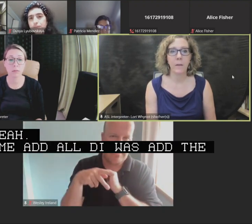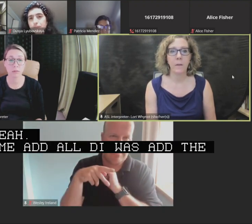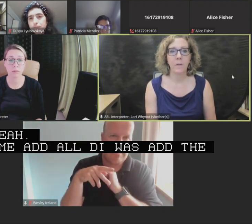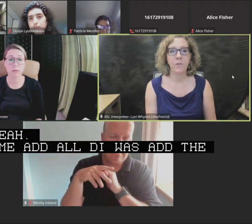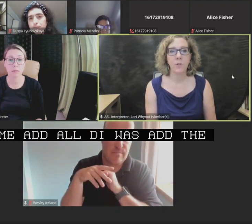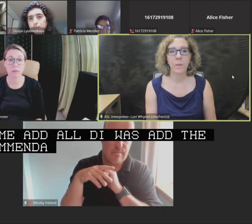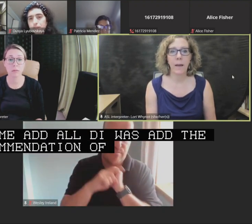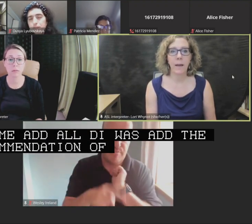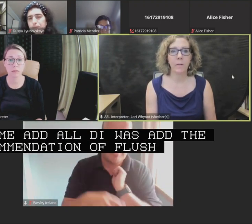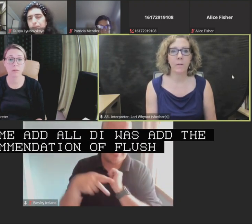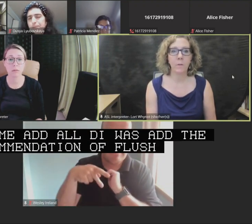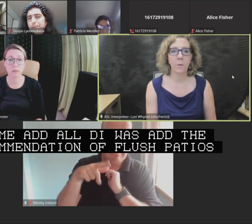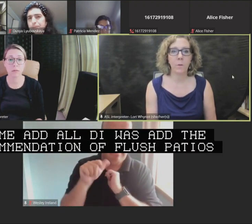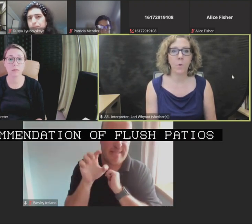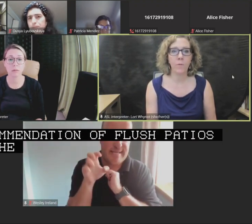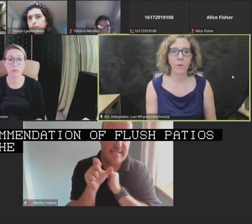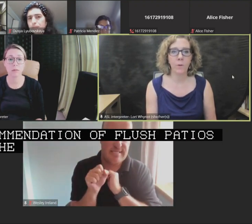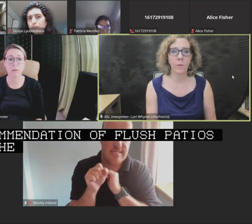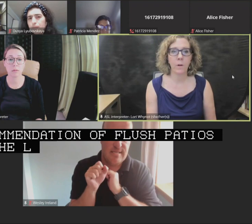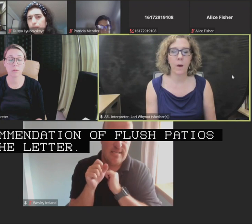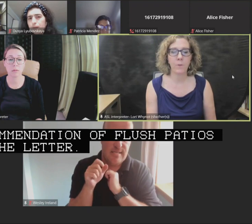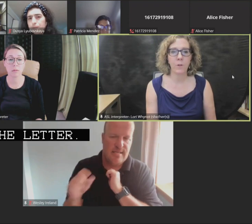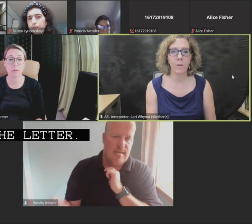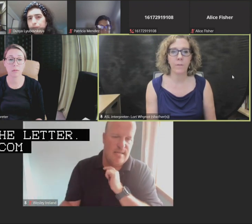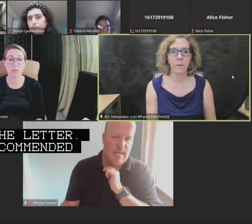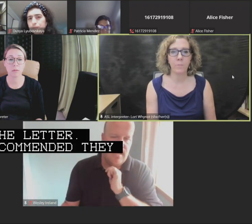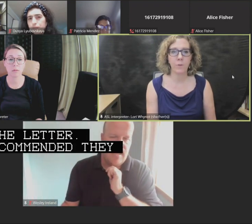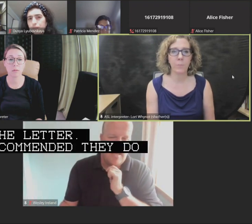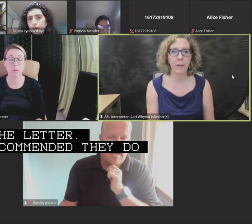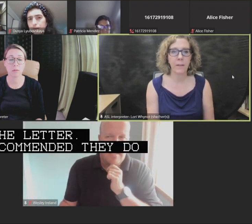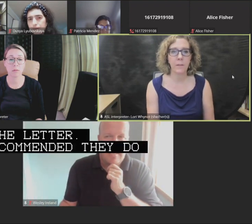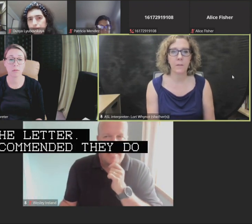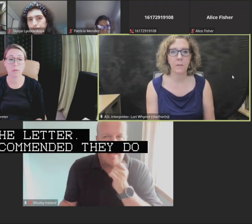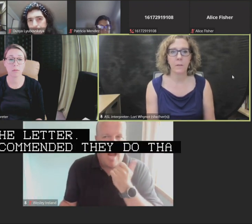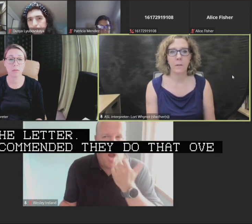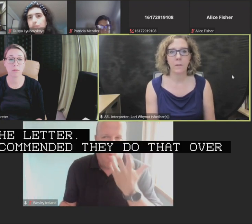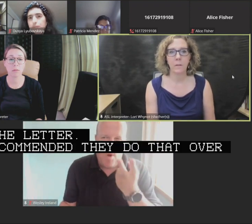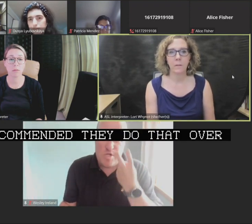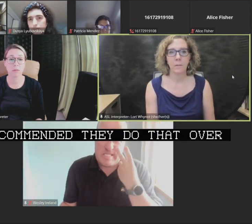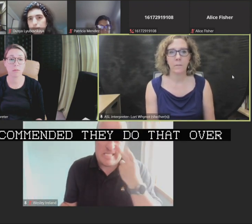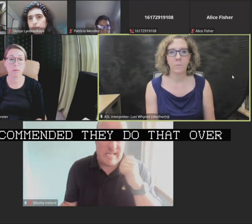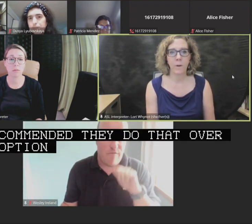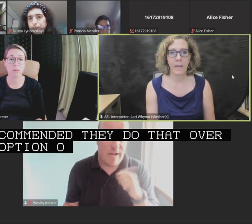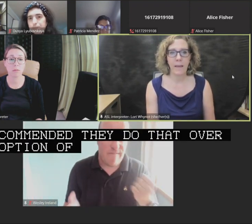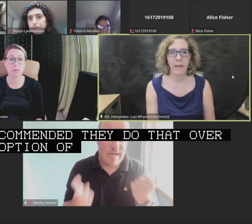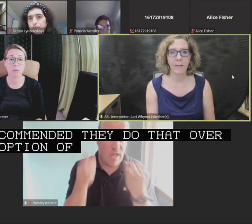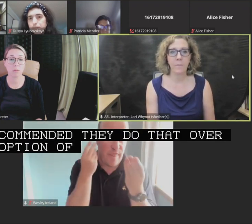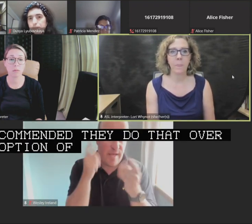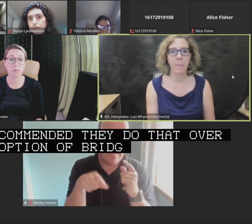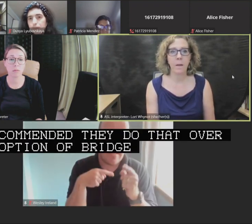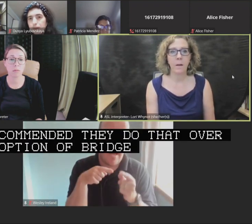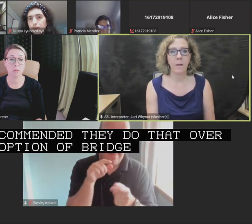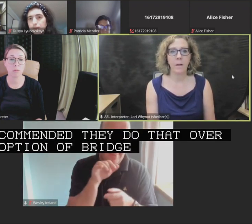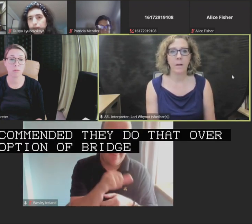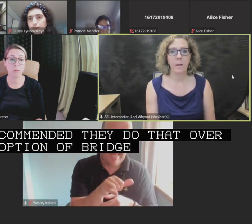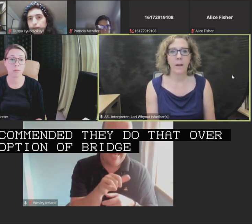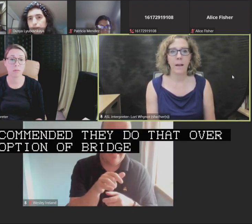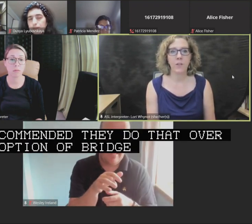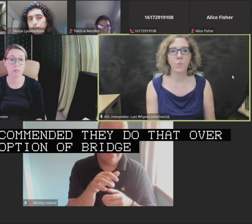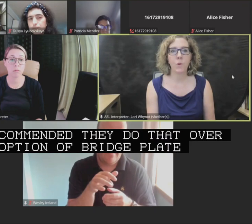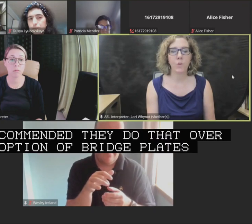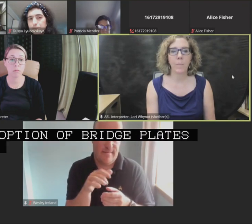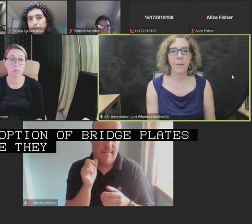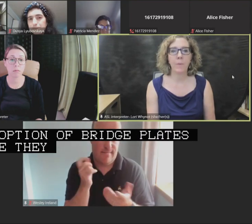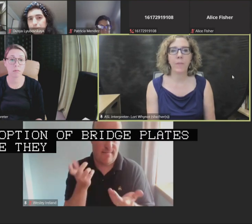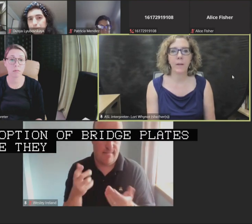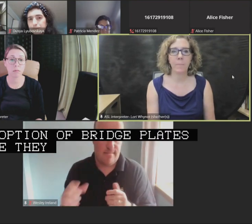they do that over the option of the bridge plates where they can. And